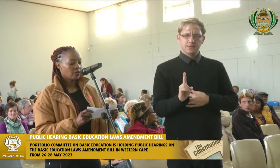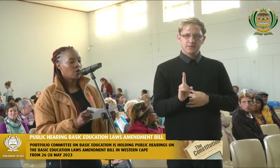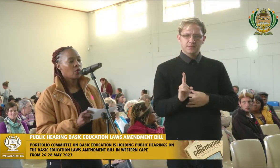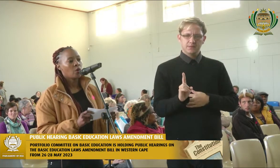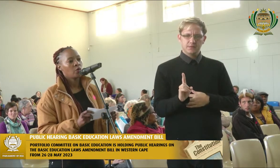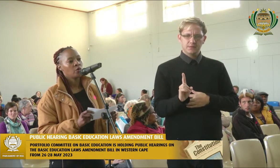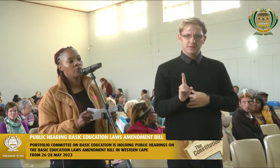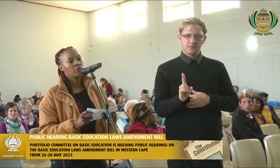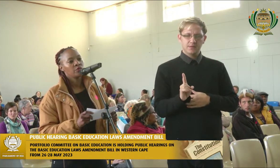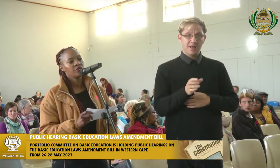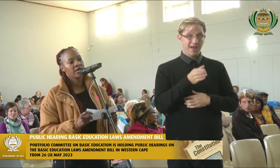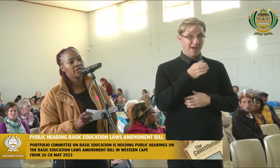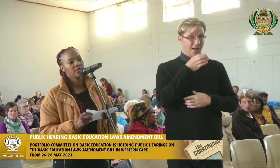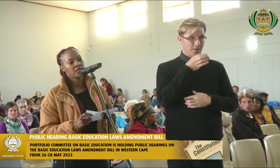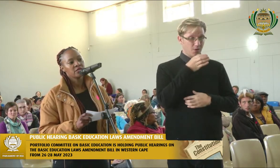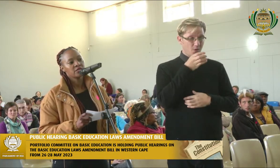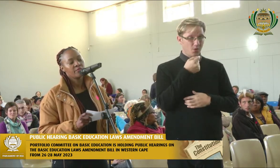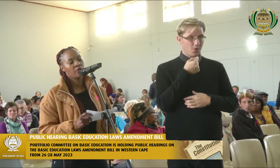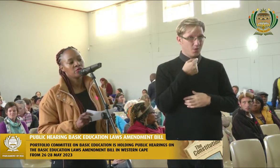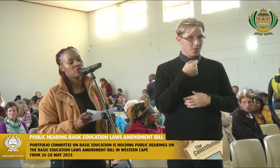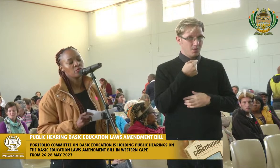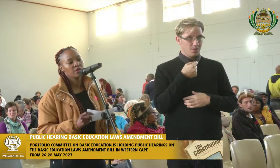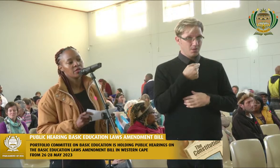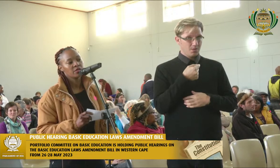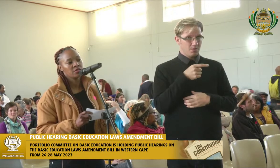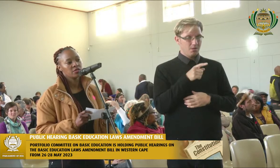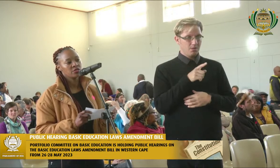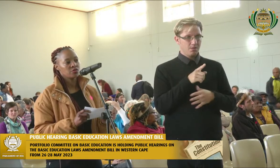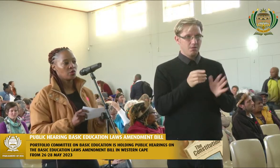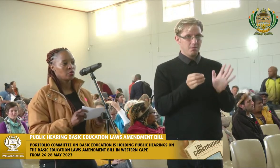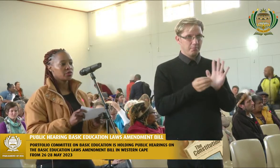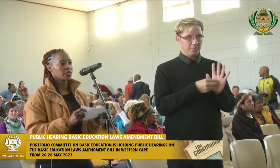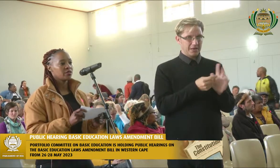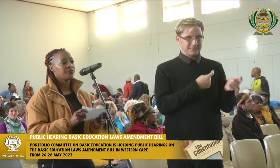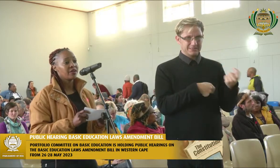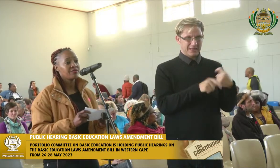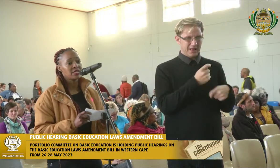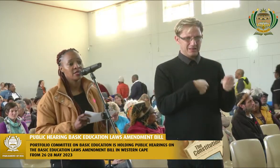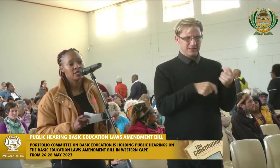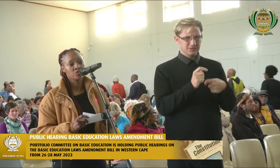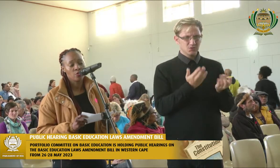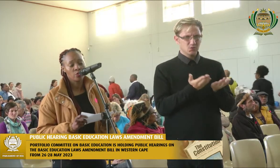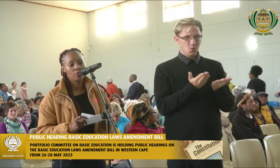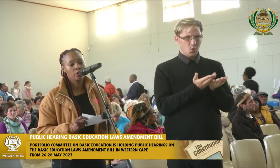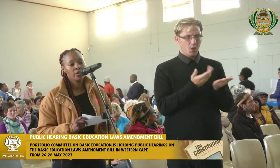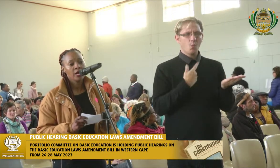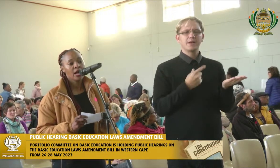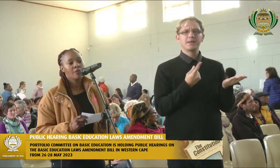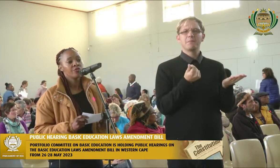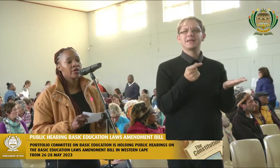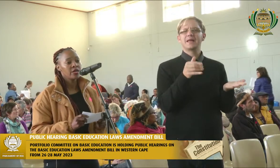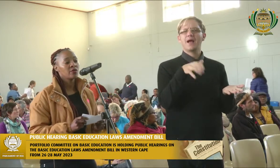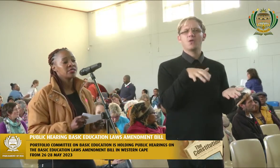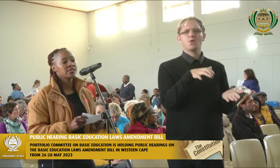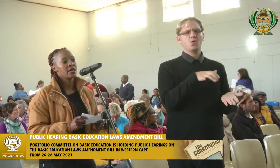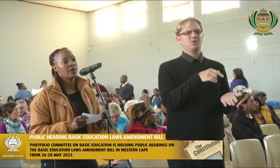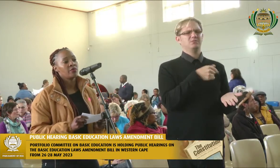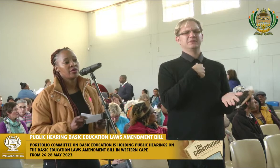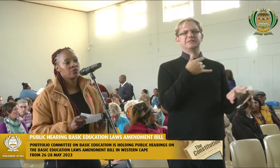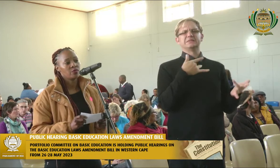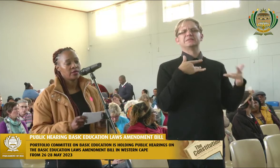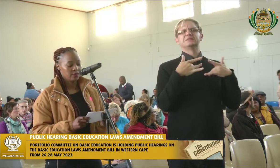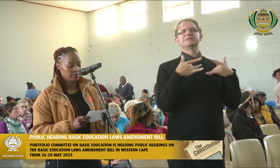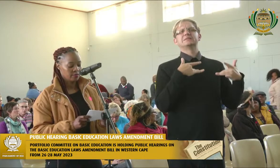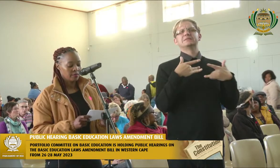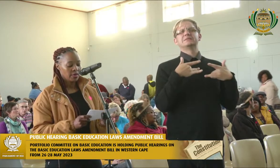the alcohol that is supposed to be sold in fundraising at school. I'm really concerned